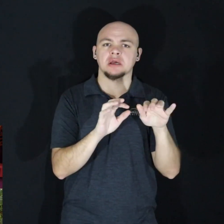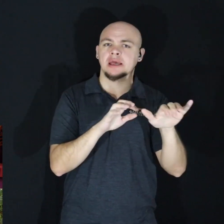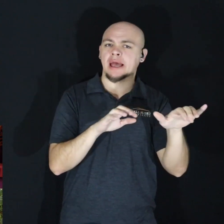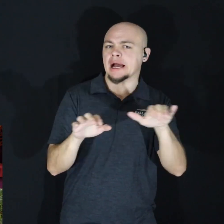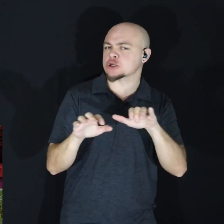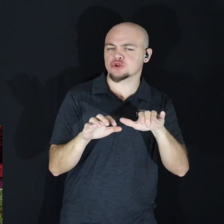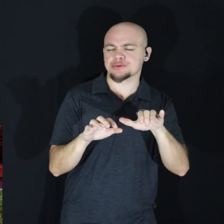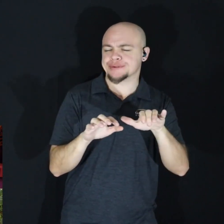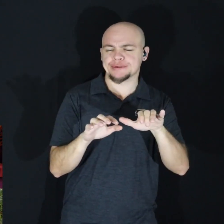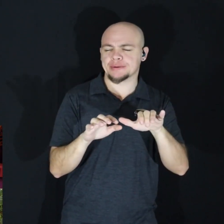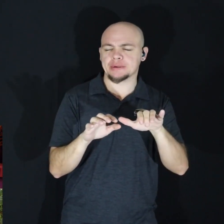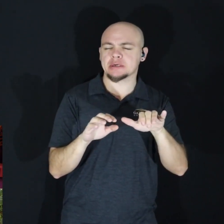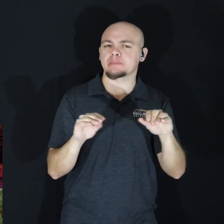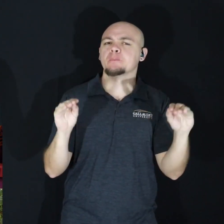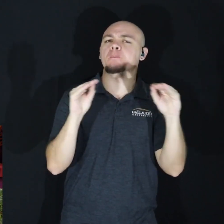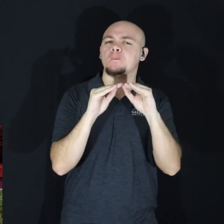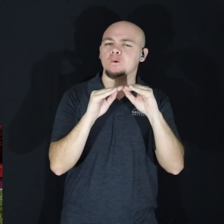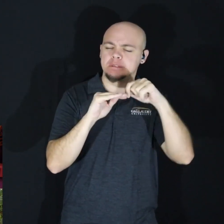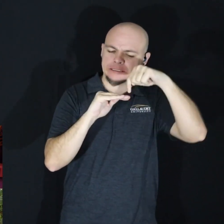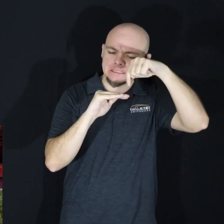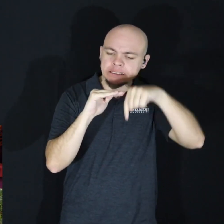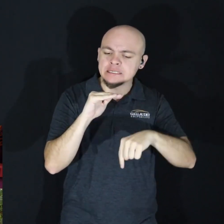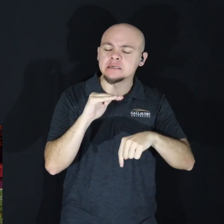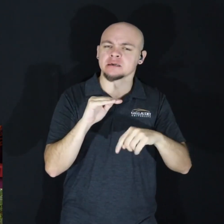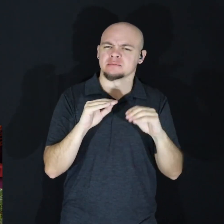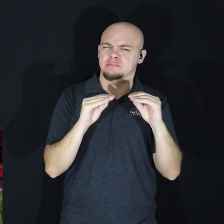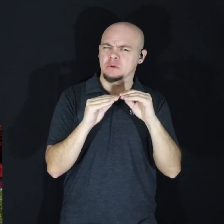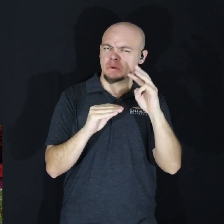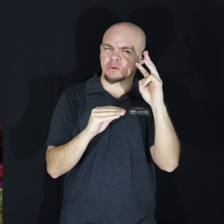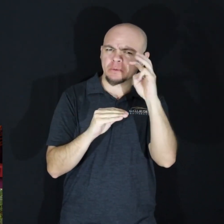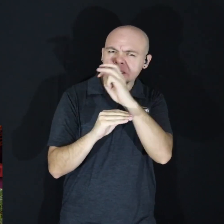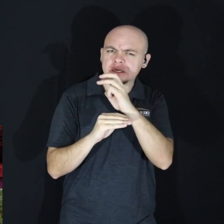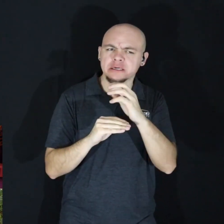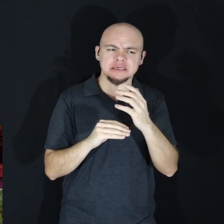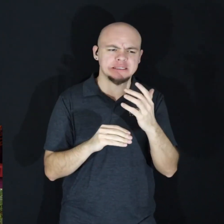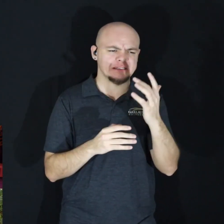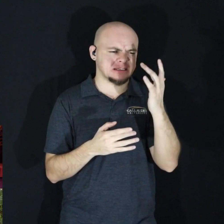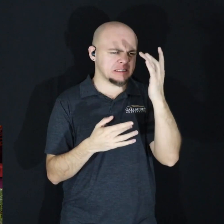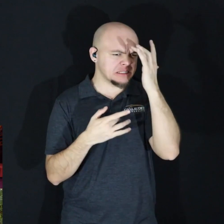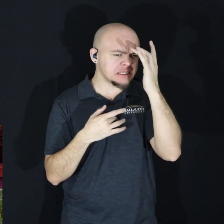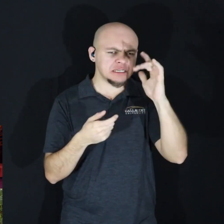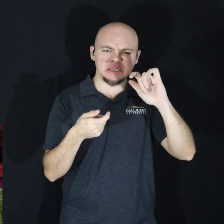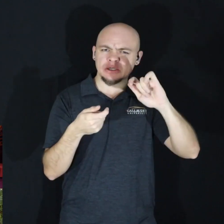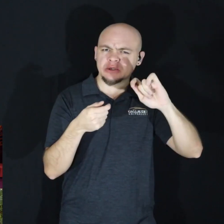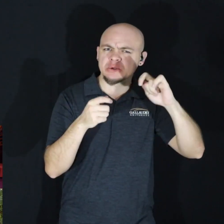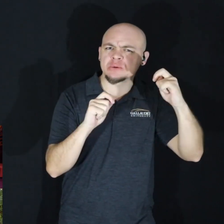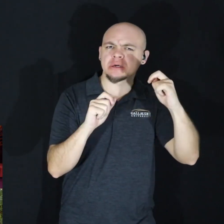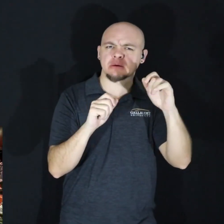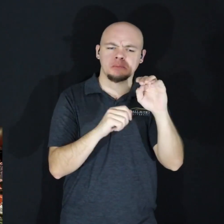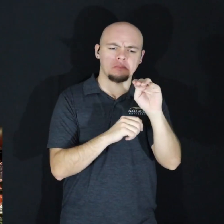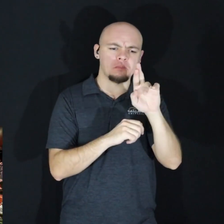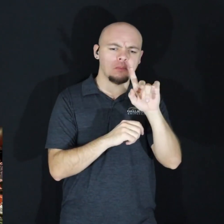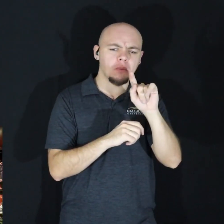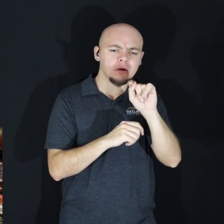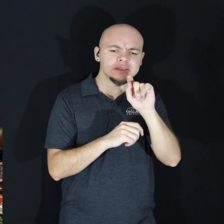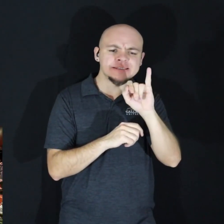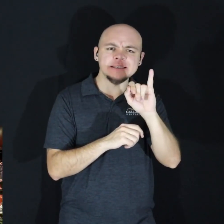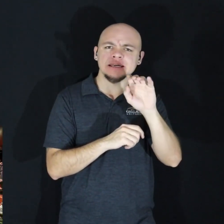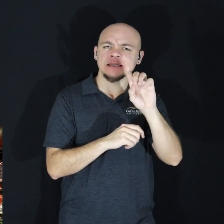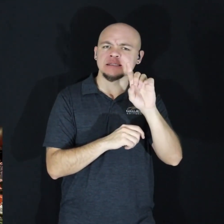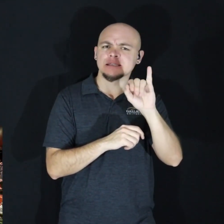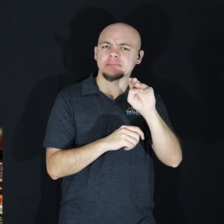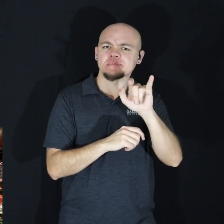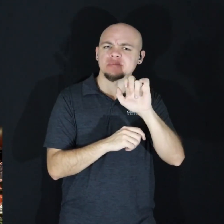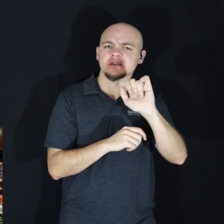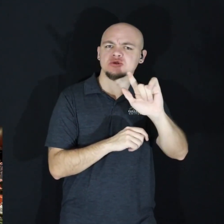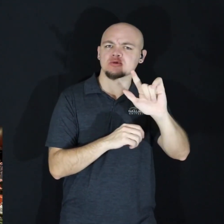perform. It's actually much weirder. It's this sick, twisted, multidimensional structure that has infiltrated